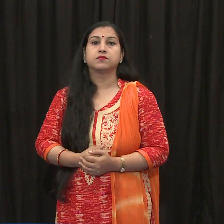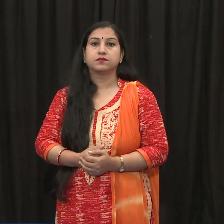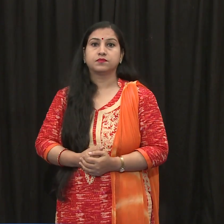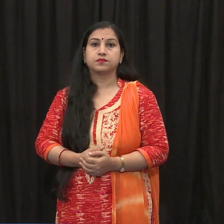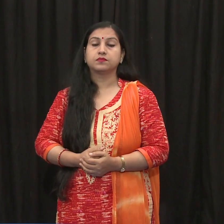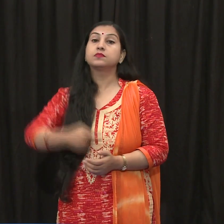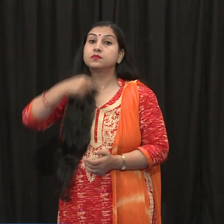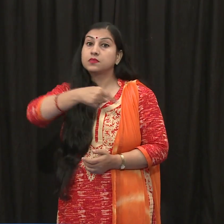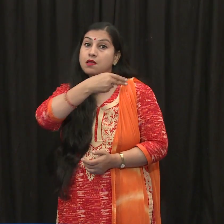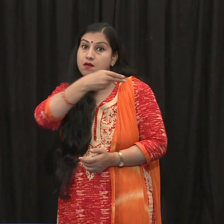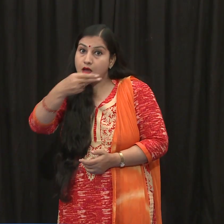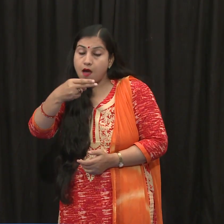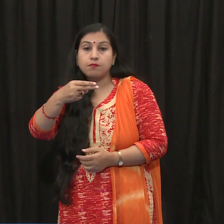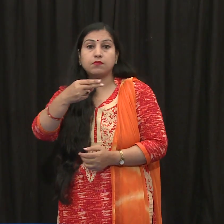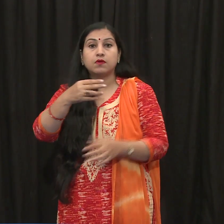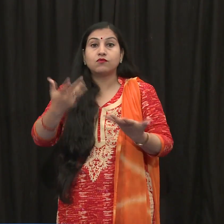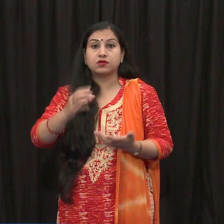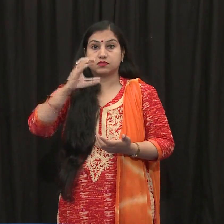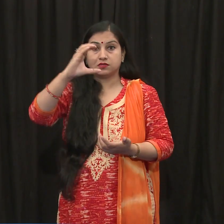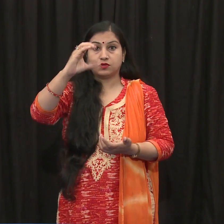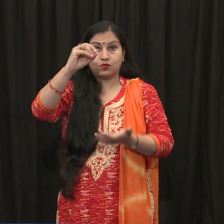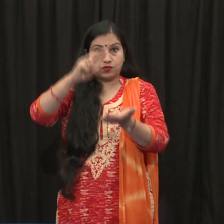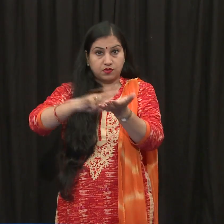is called the Constitution of India.